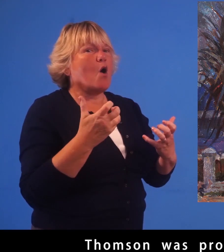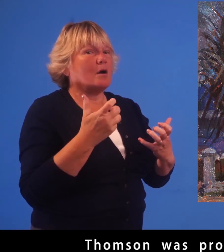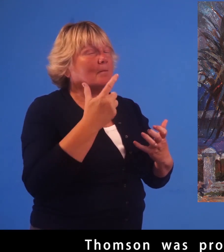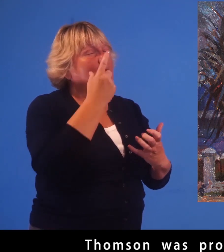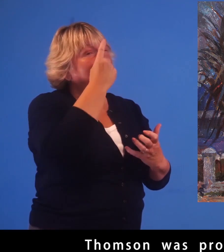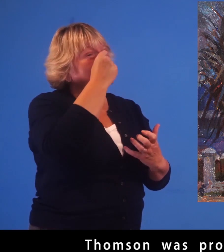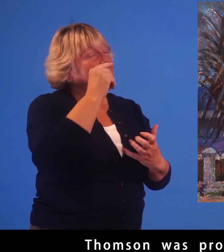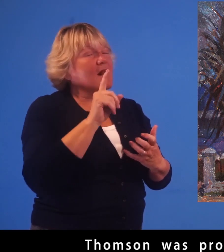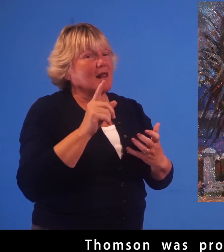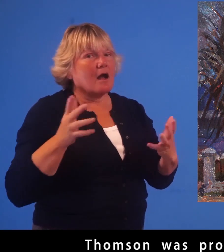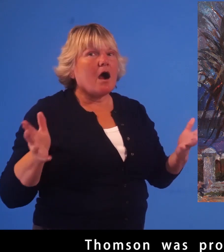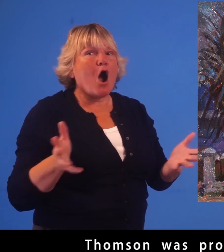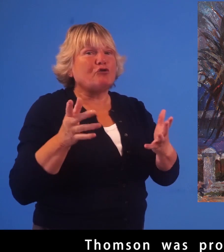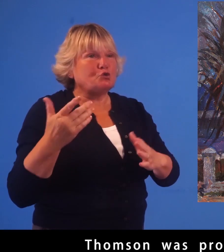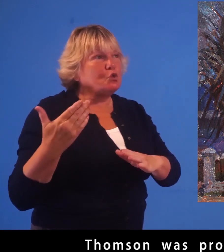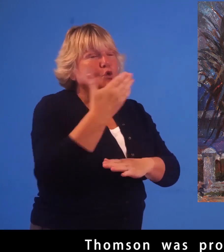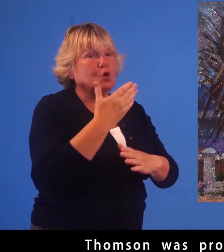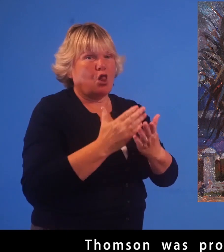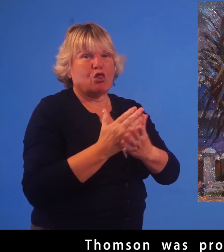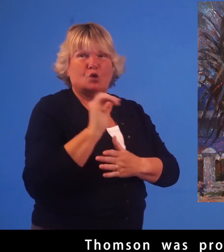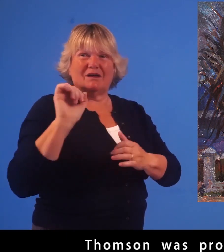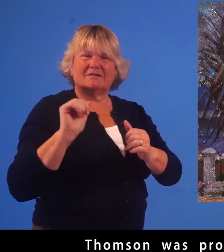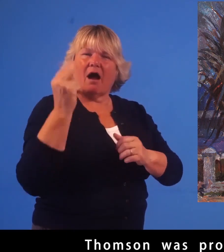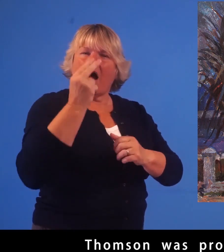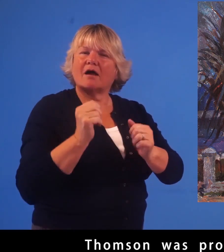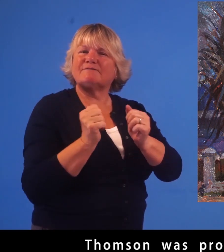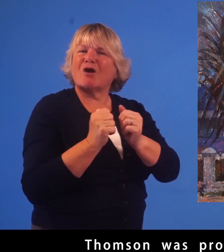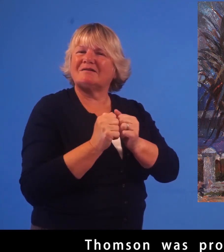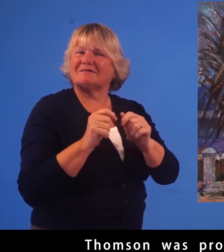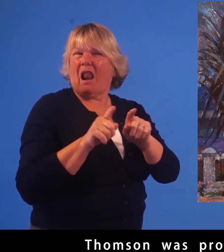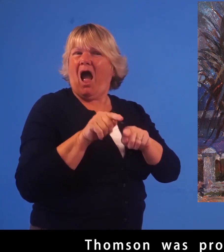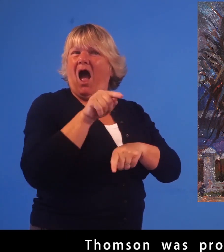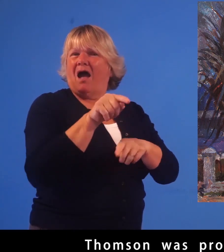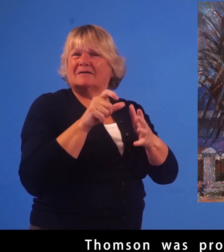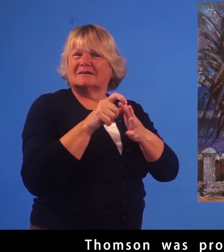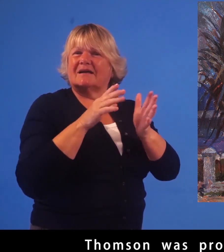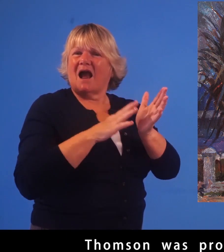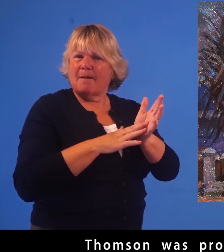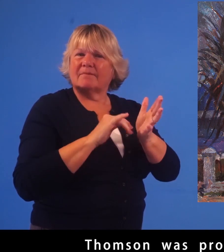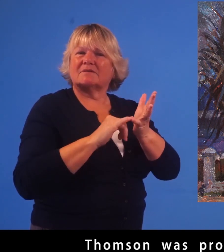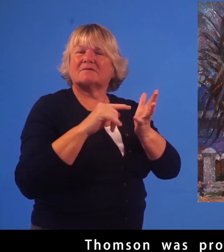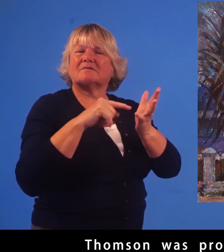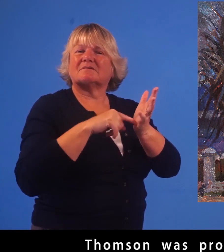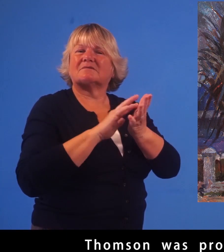Thomson was probably encouraged to visit by artist friends like D.M. Sutherland,